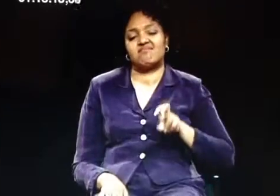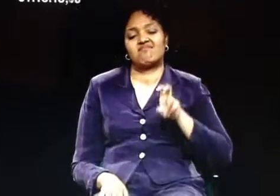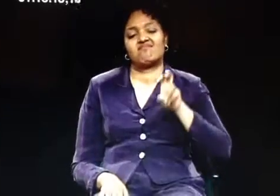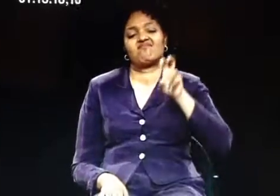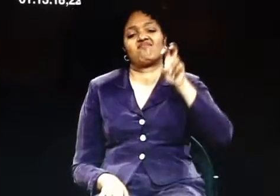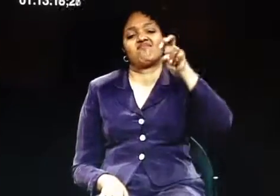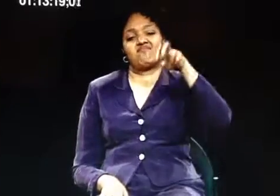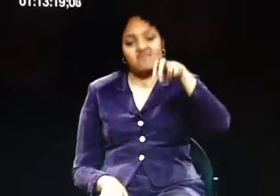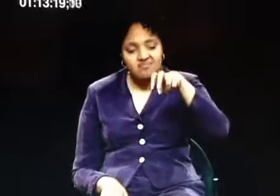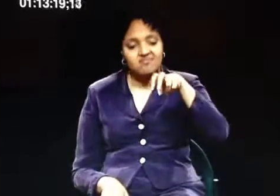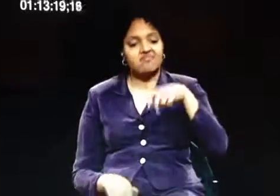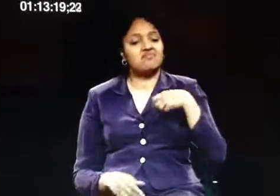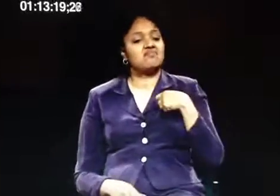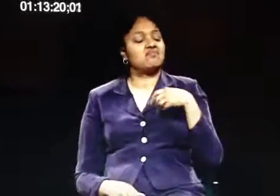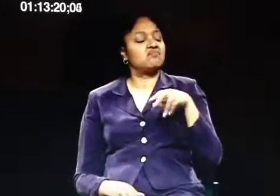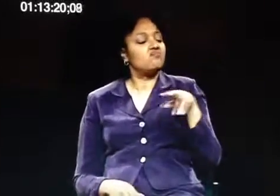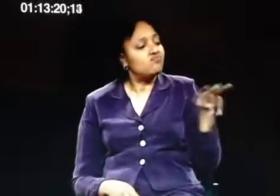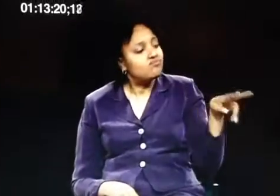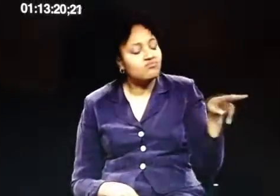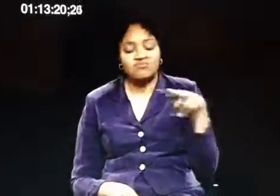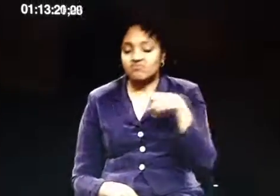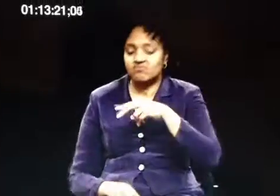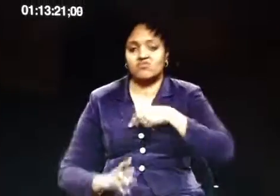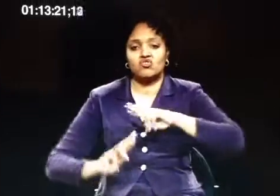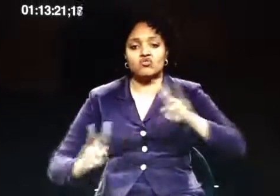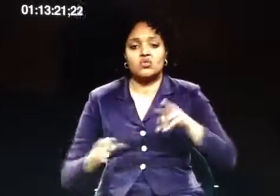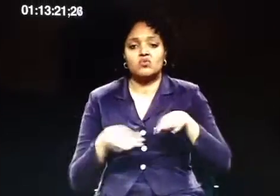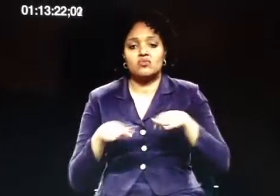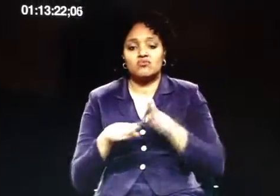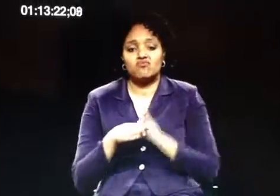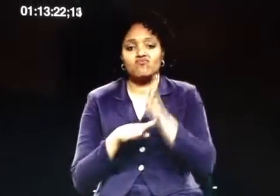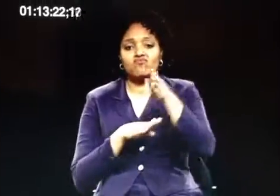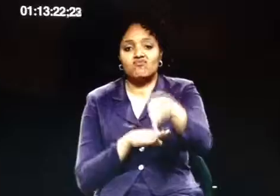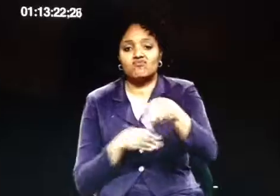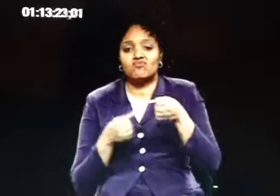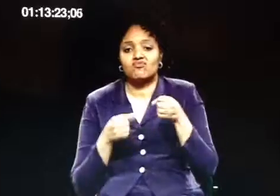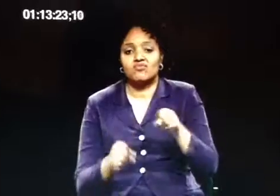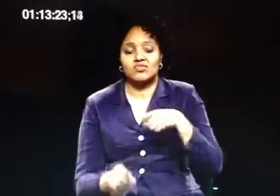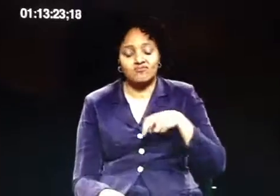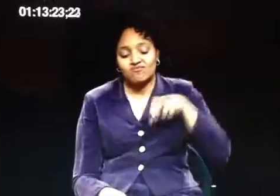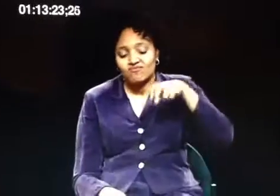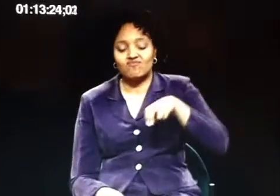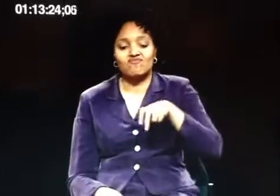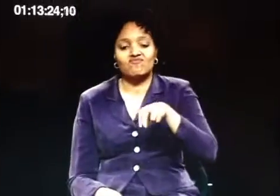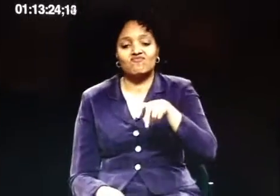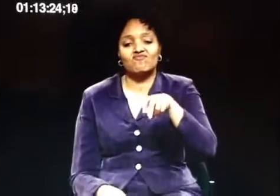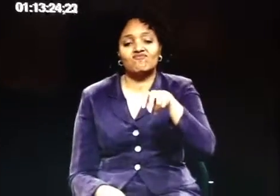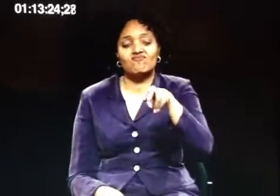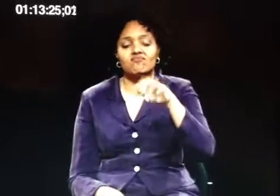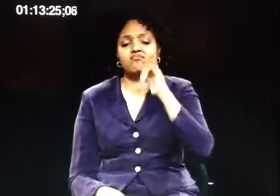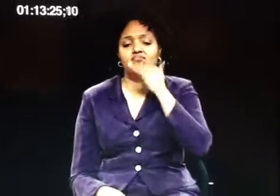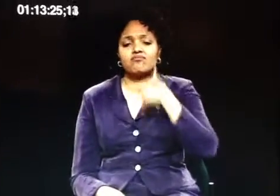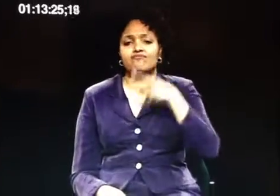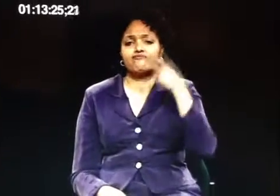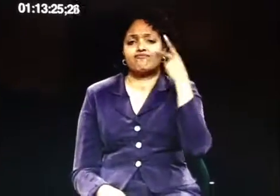I was walking up the hill across the street to my parents' house, and as I was crossing